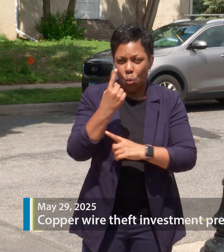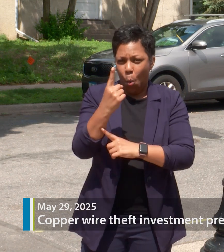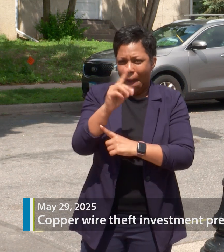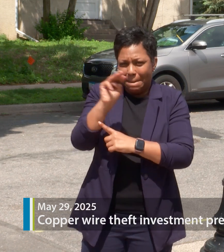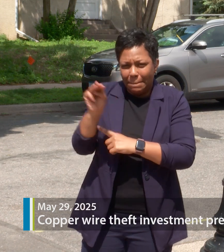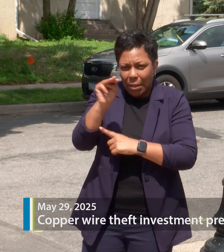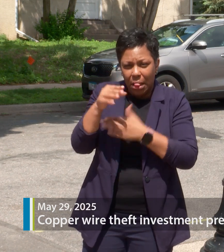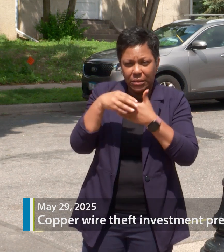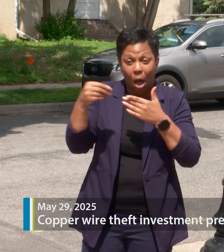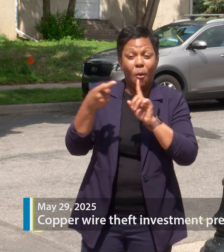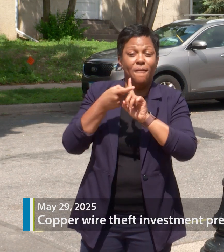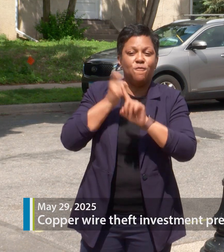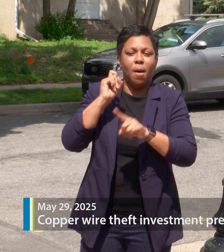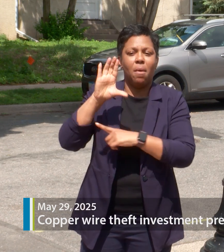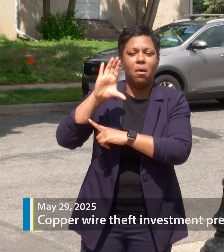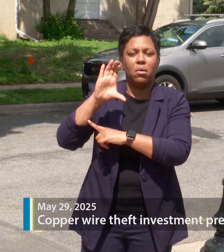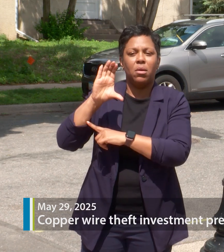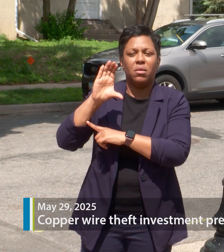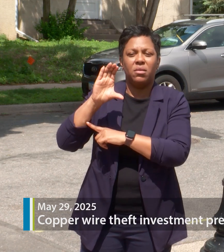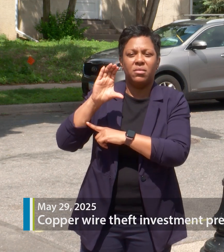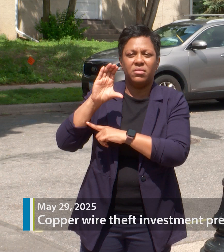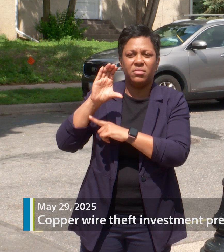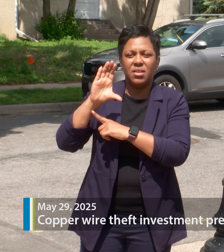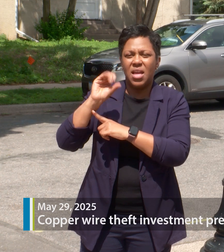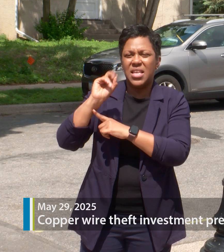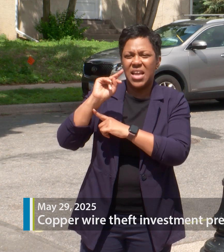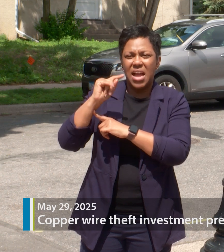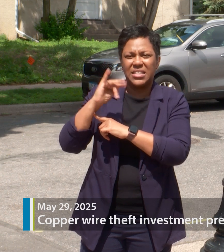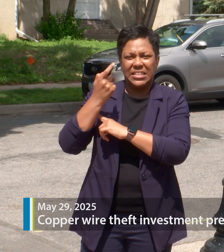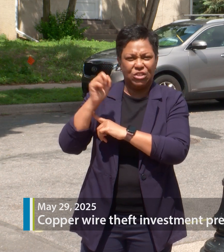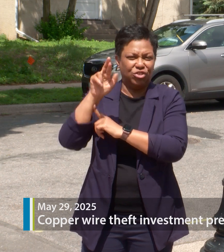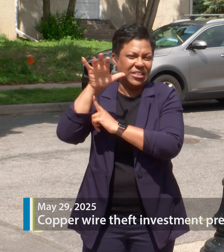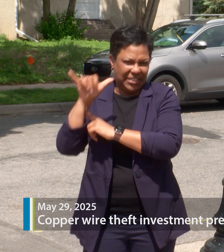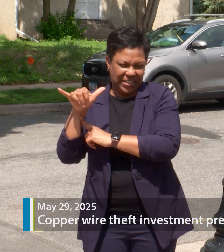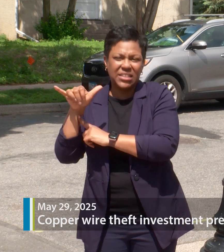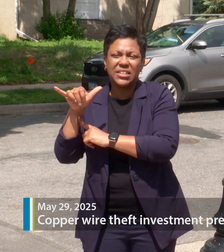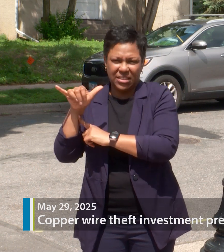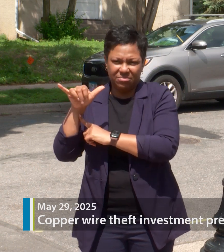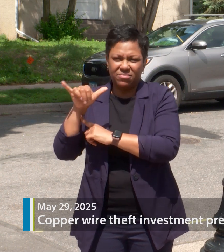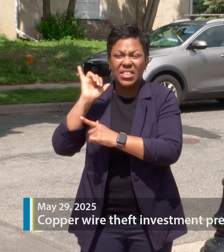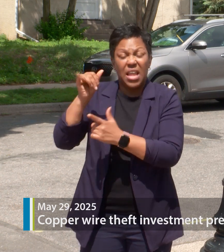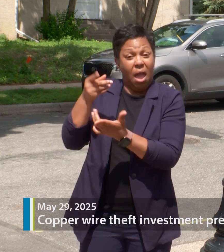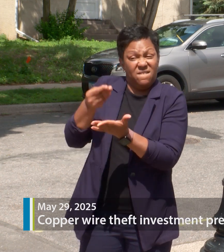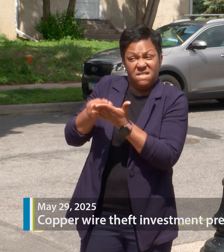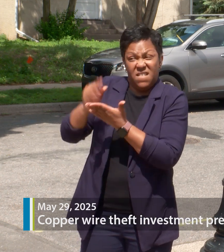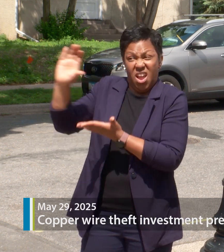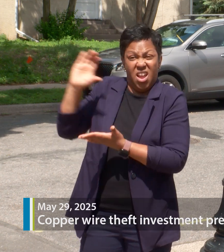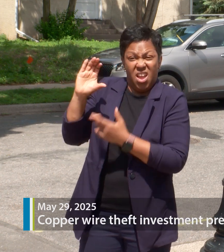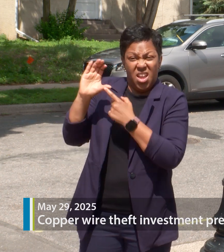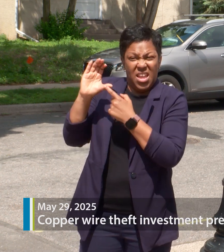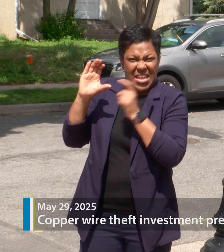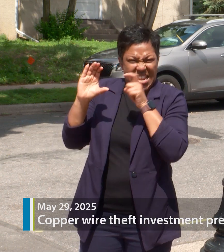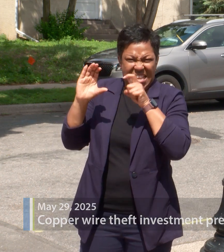fund and really put all the gas on this in terms of getting the work done,